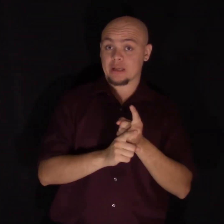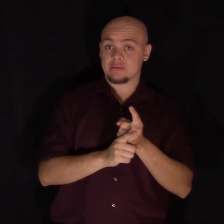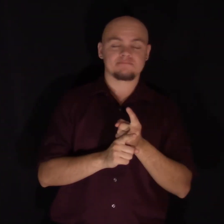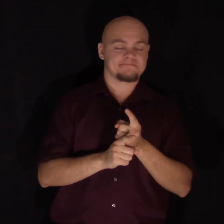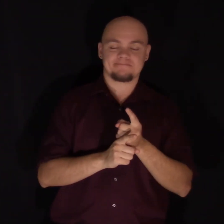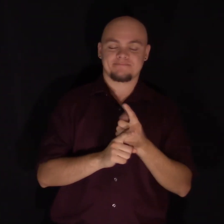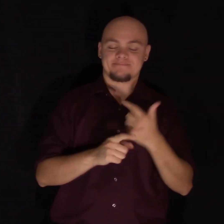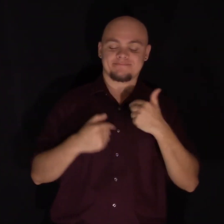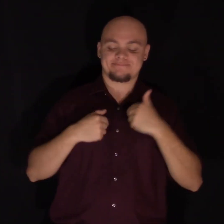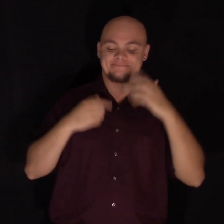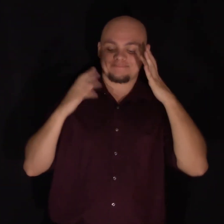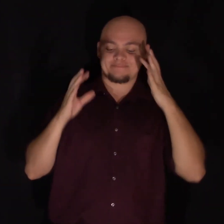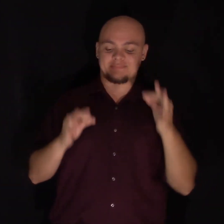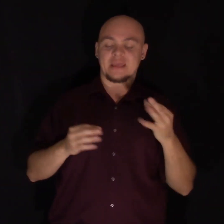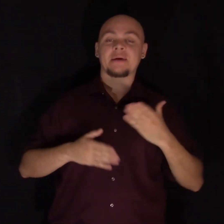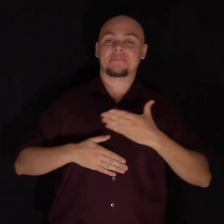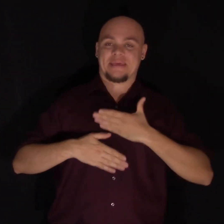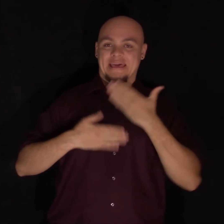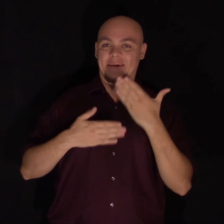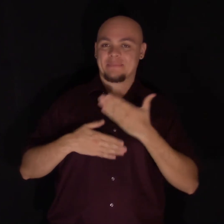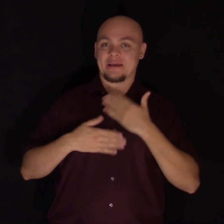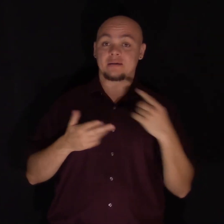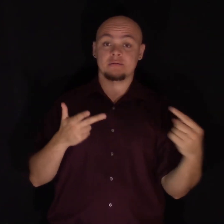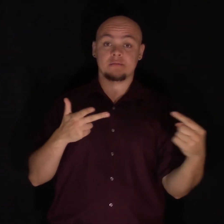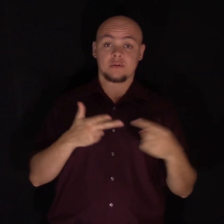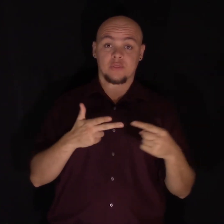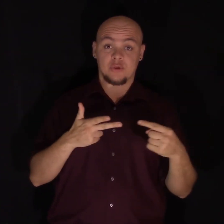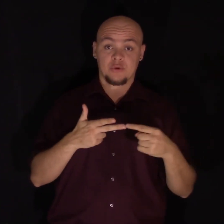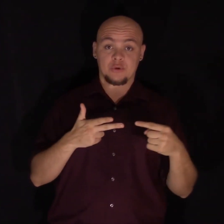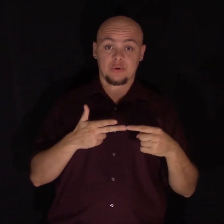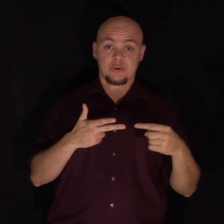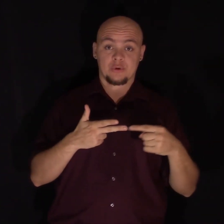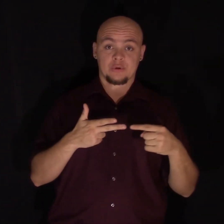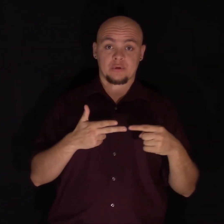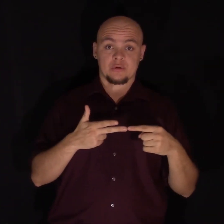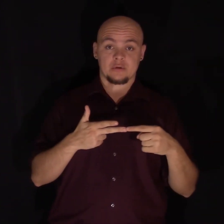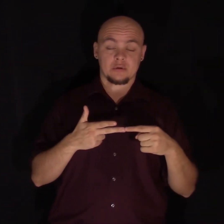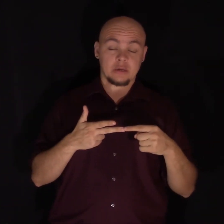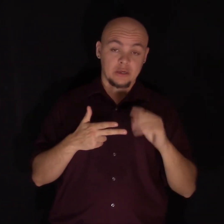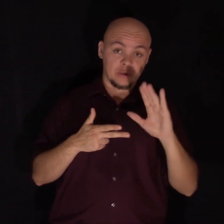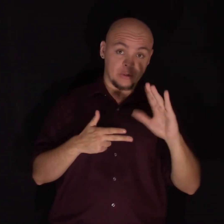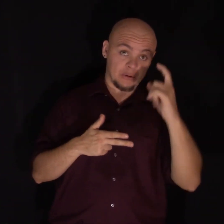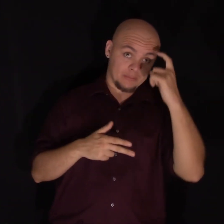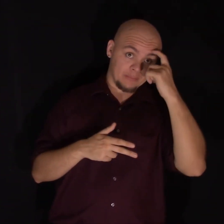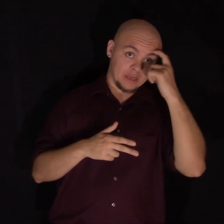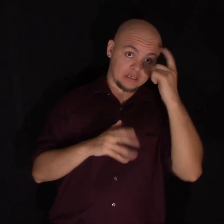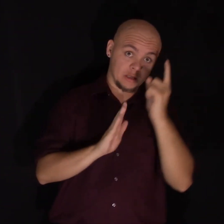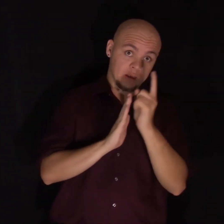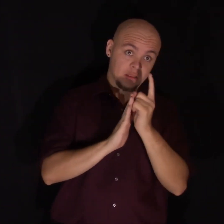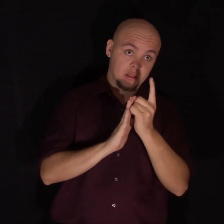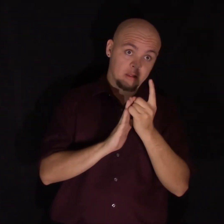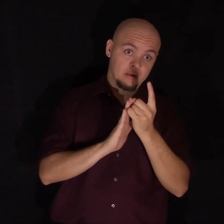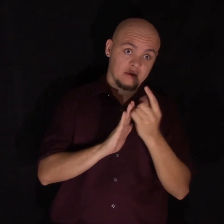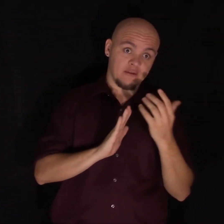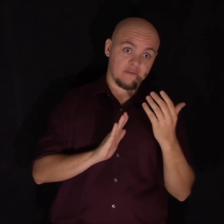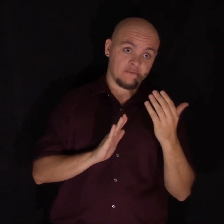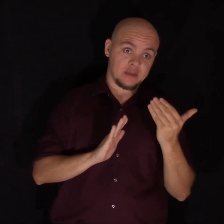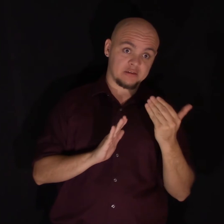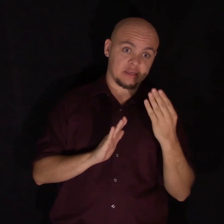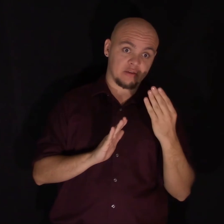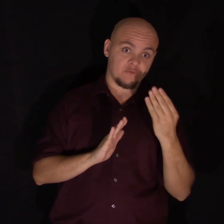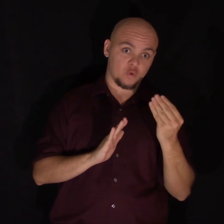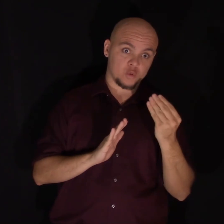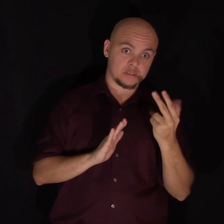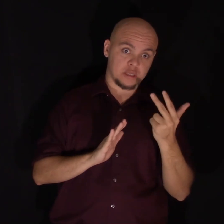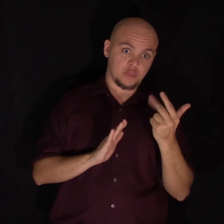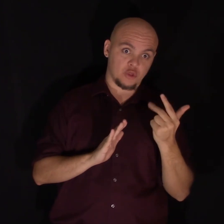happy. The third thing I learned, and this is as your mental clock starts going 15, 14, 13, you